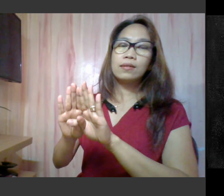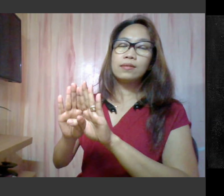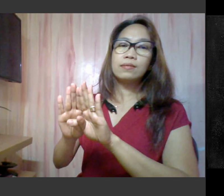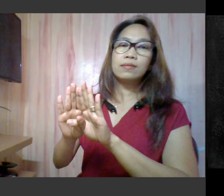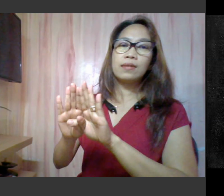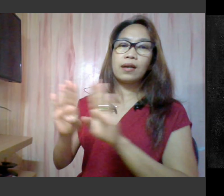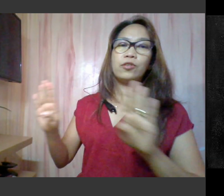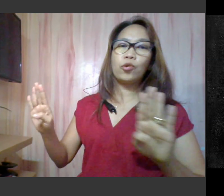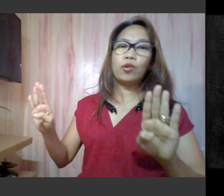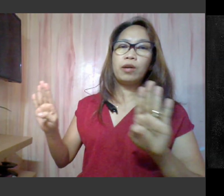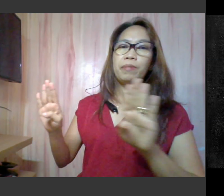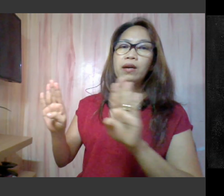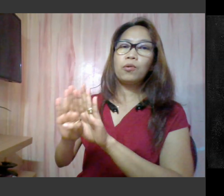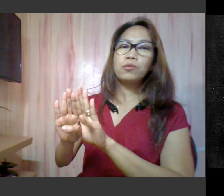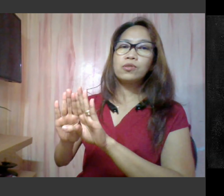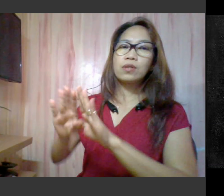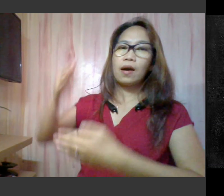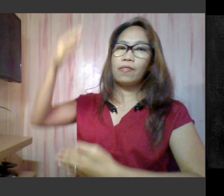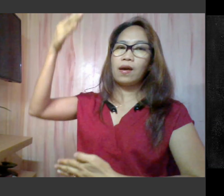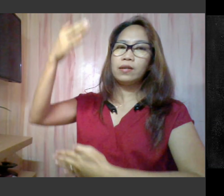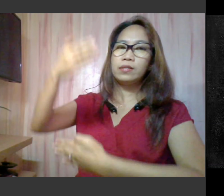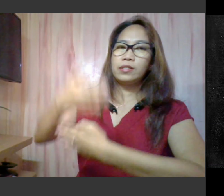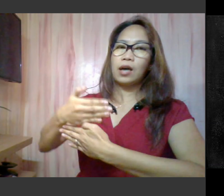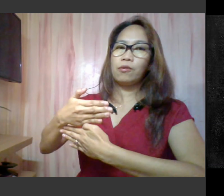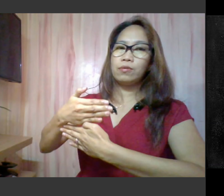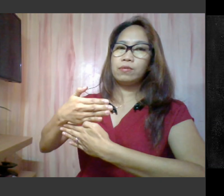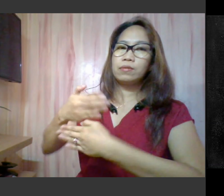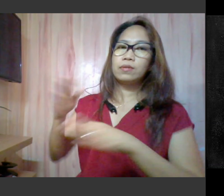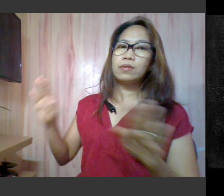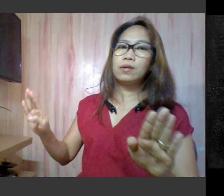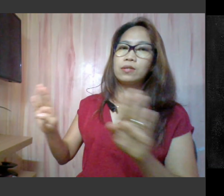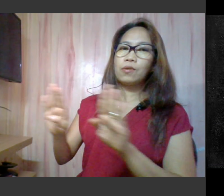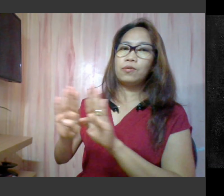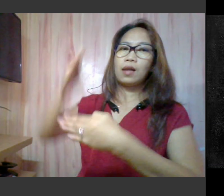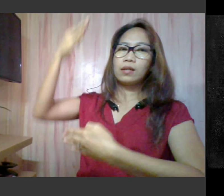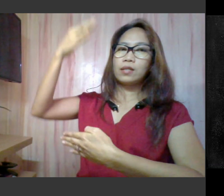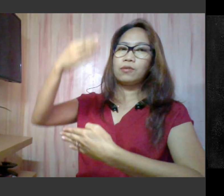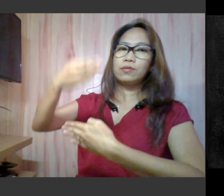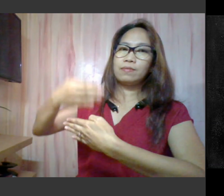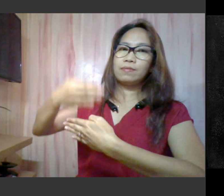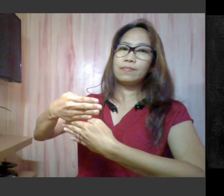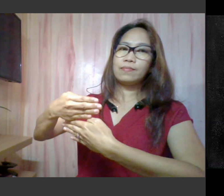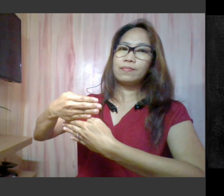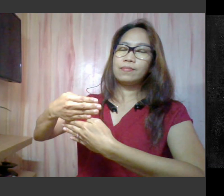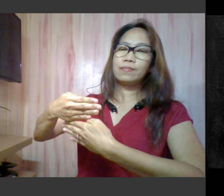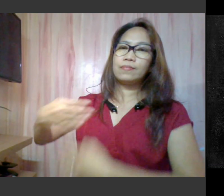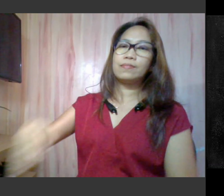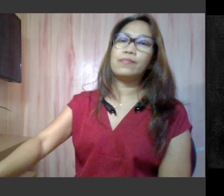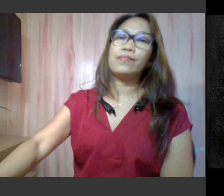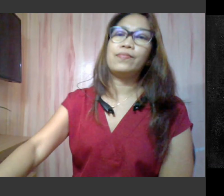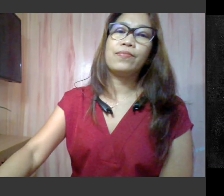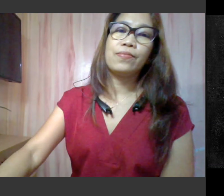Lock, like a door being closed, and then down. So lockdown.